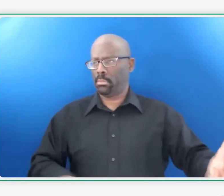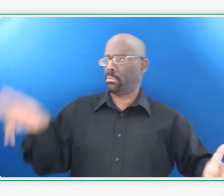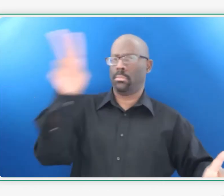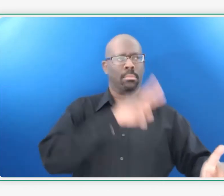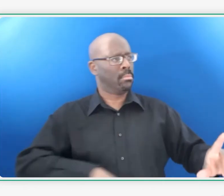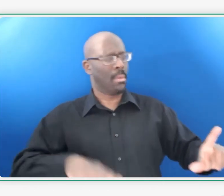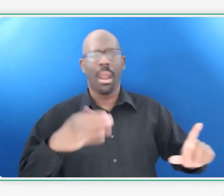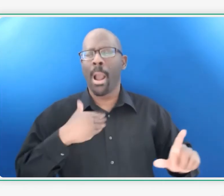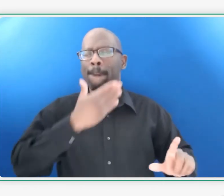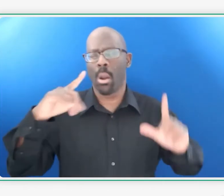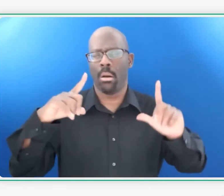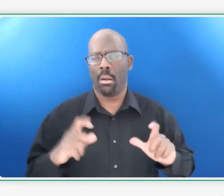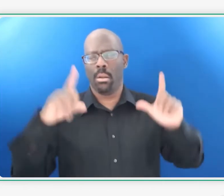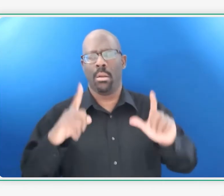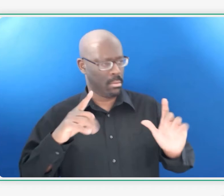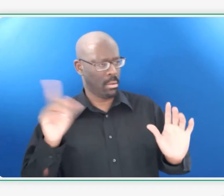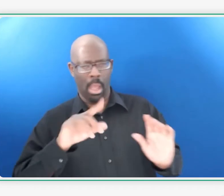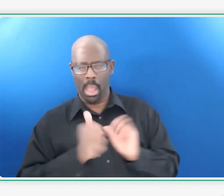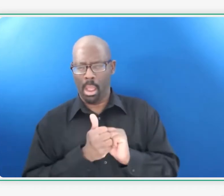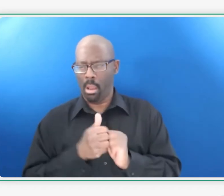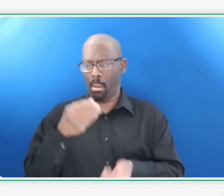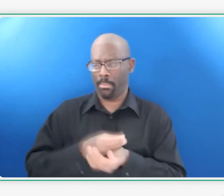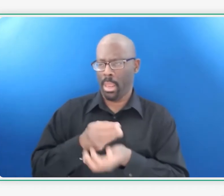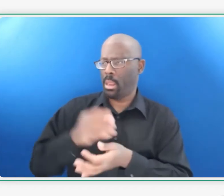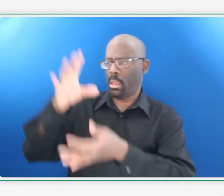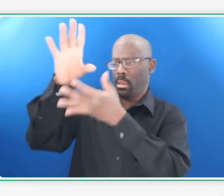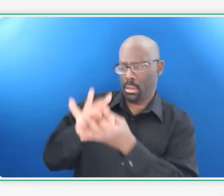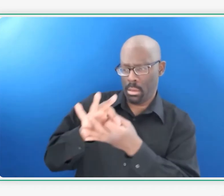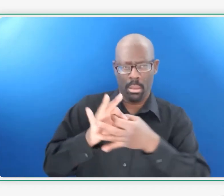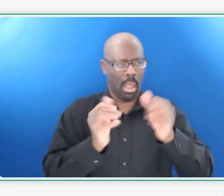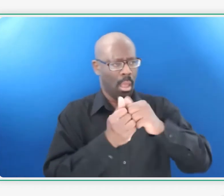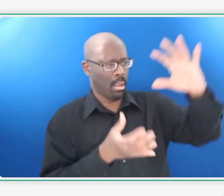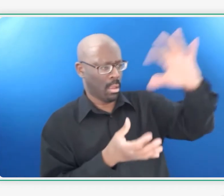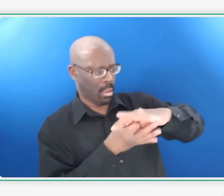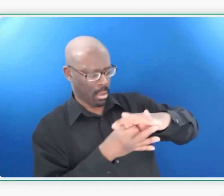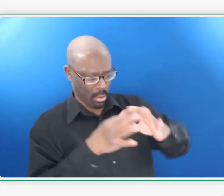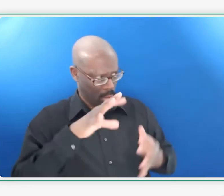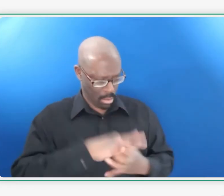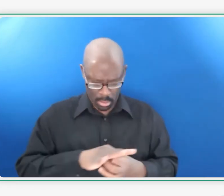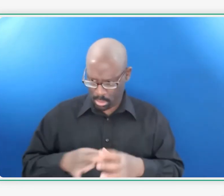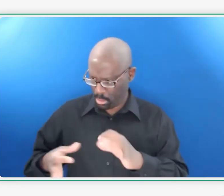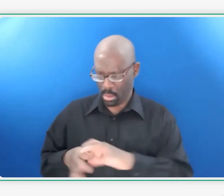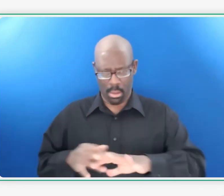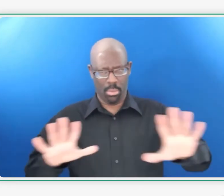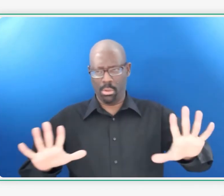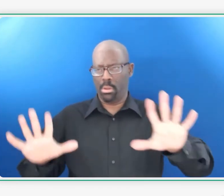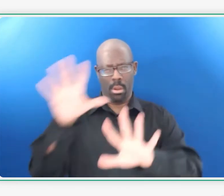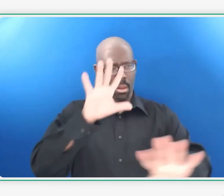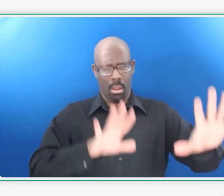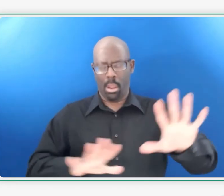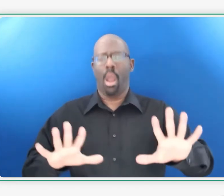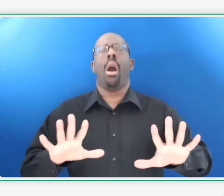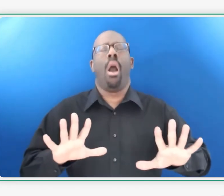your finances, it can be really hard when you're in the thick of it. It's best to pull out of it, and financial literacy allows you to get a big snapshot of